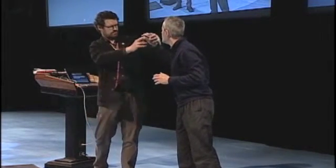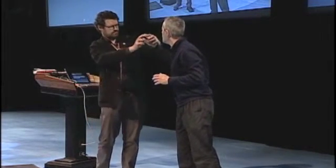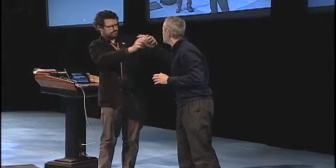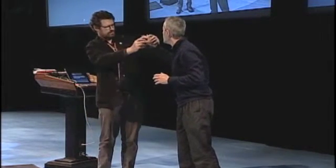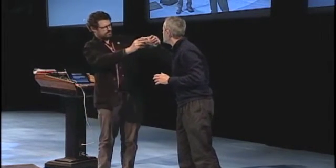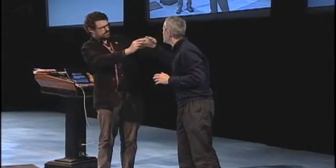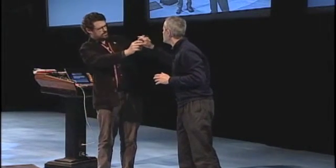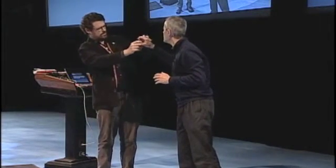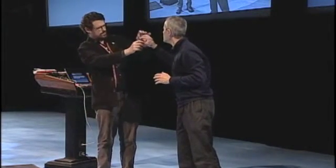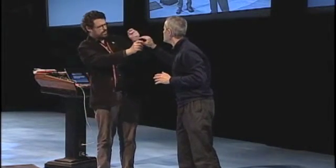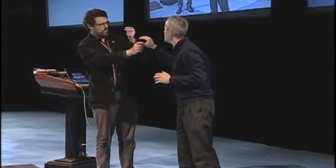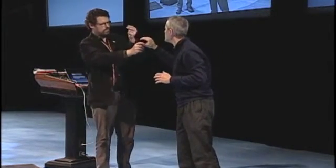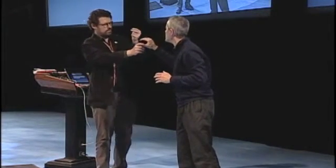Oh, could you spell that?